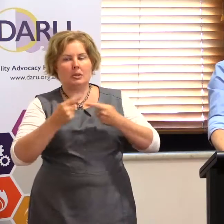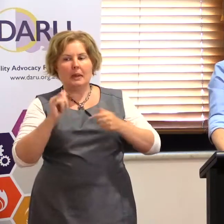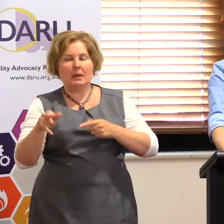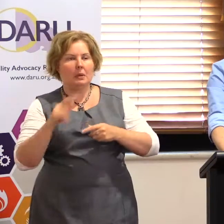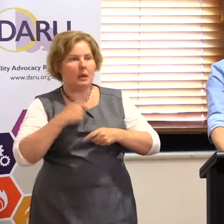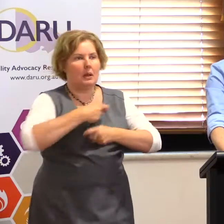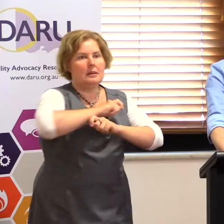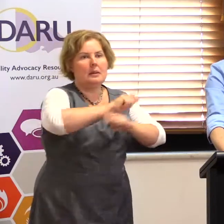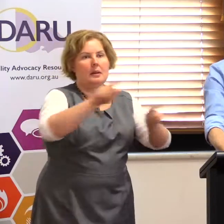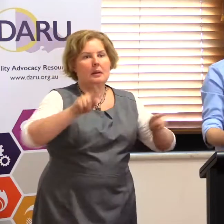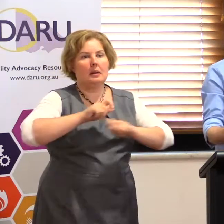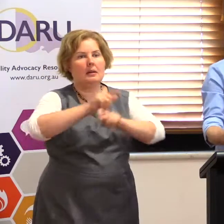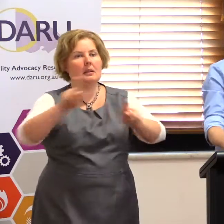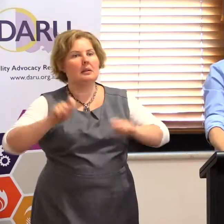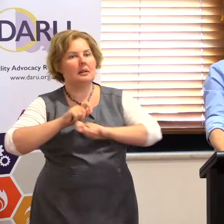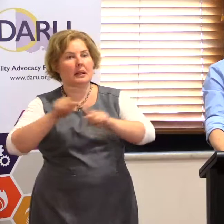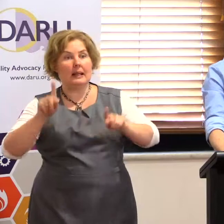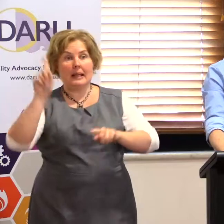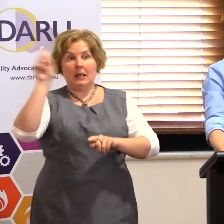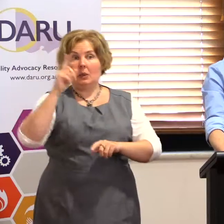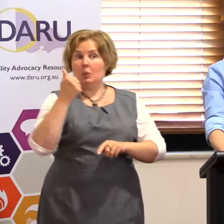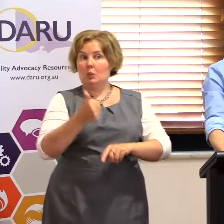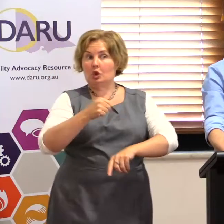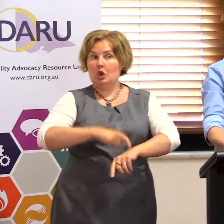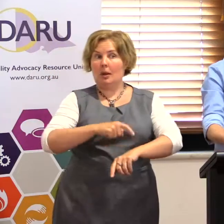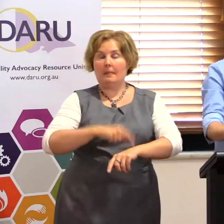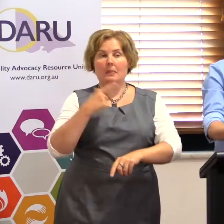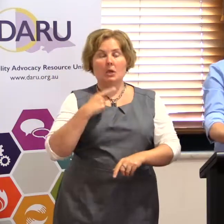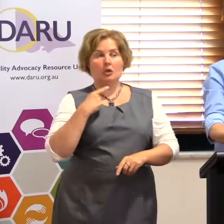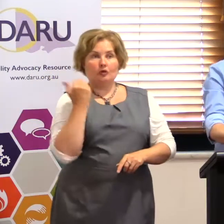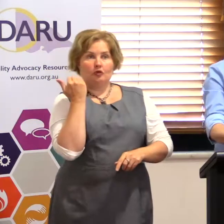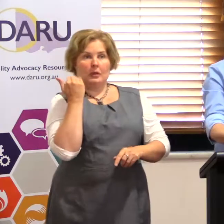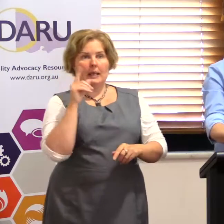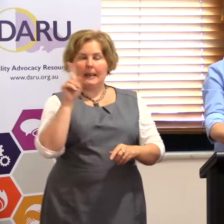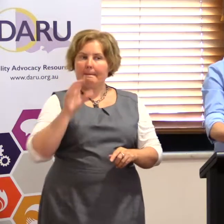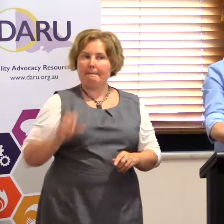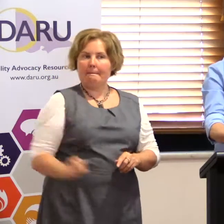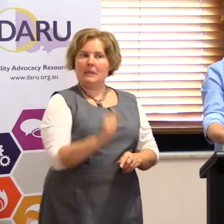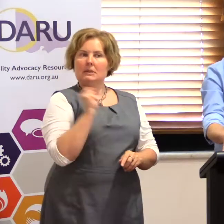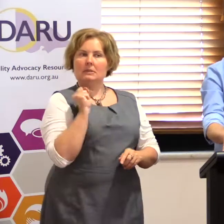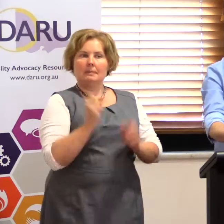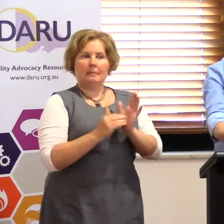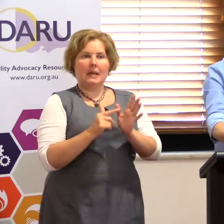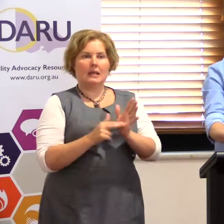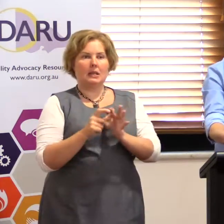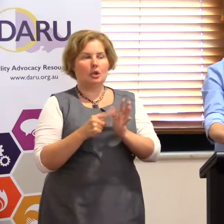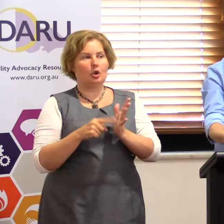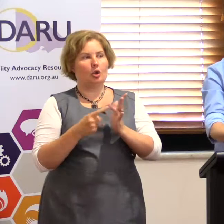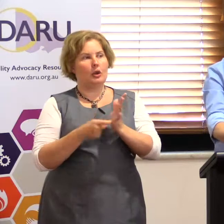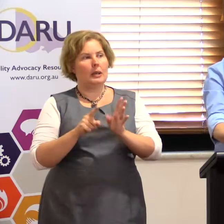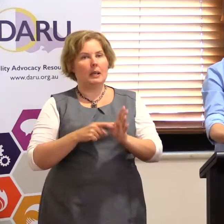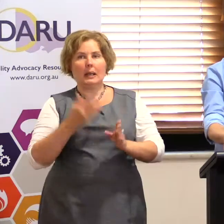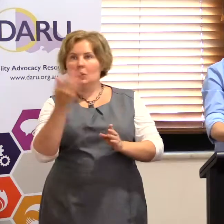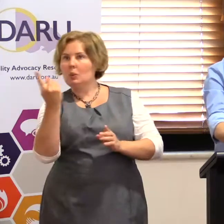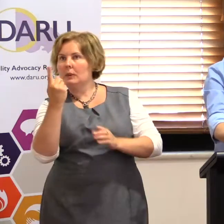circulated. And this is really good timing because just recently it's now mandatory for anybody in government who's about